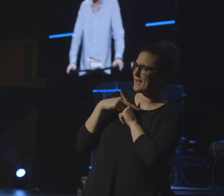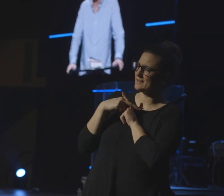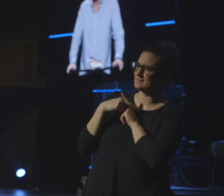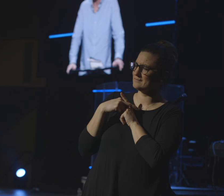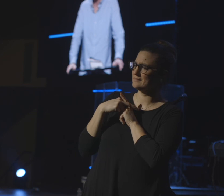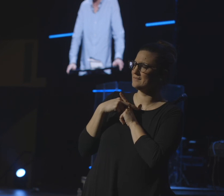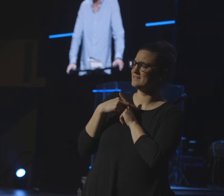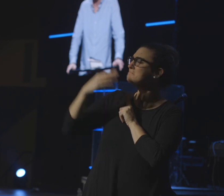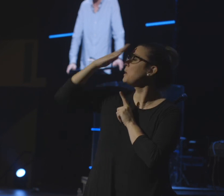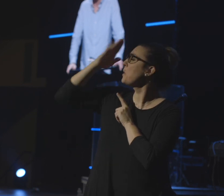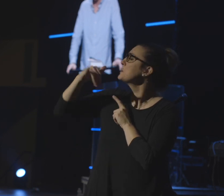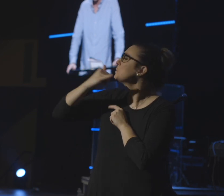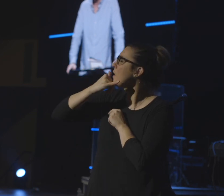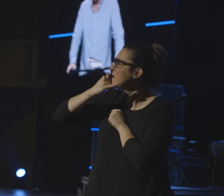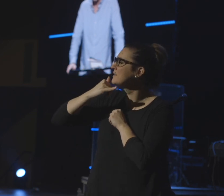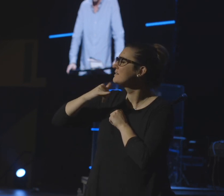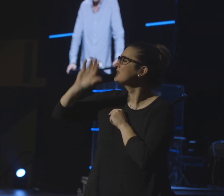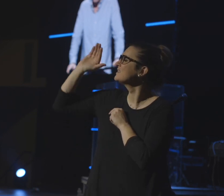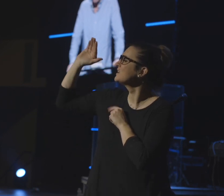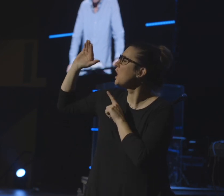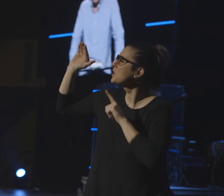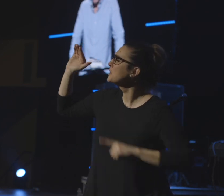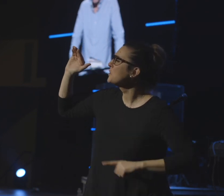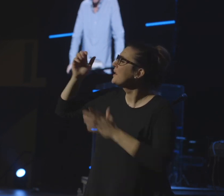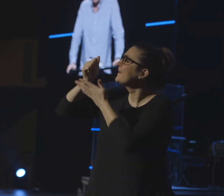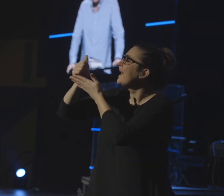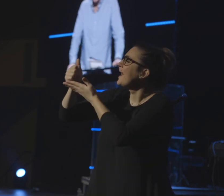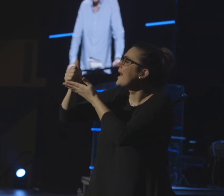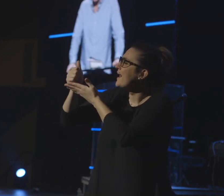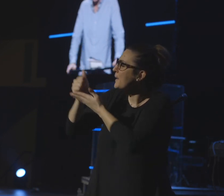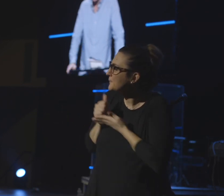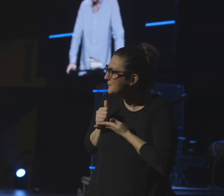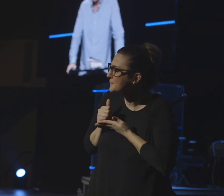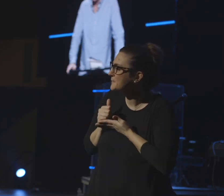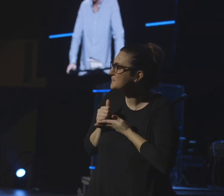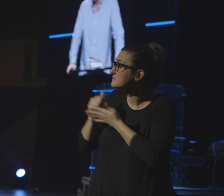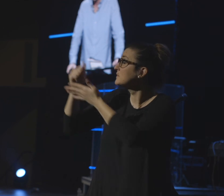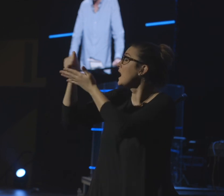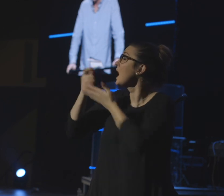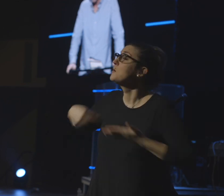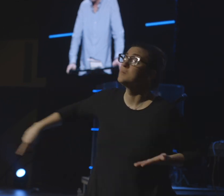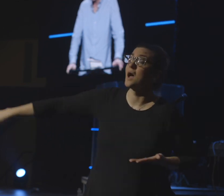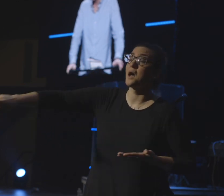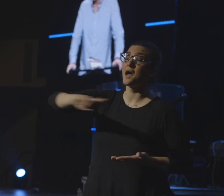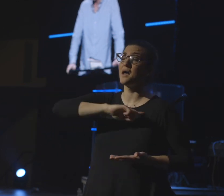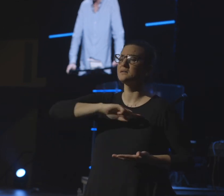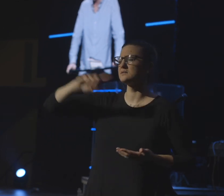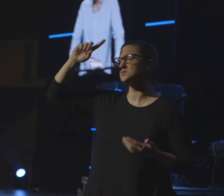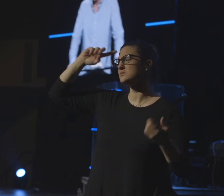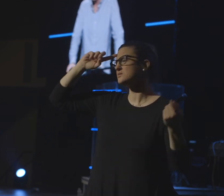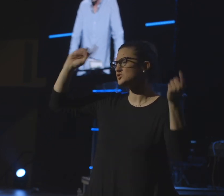help us today in this room to readjust our thinking, to be open,